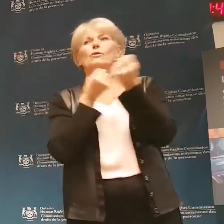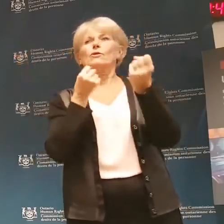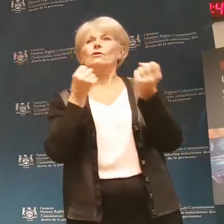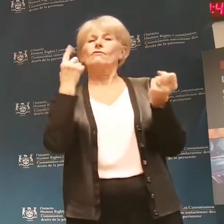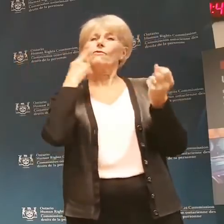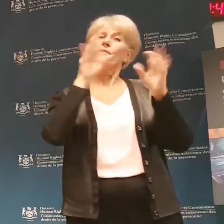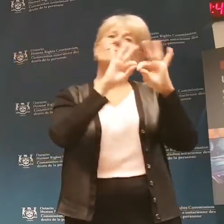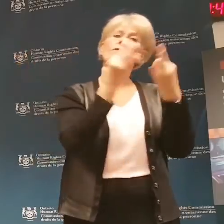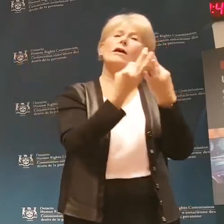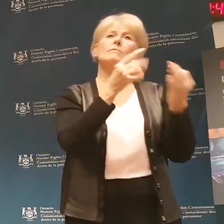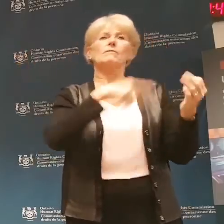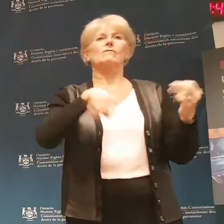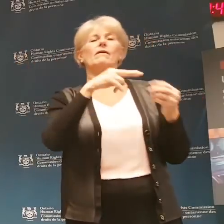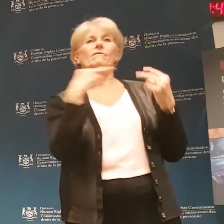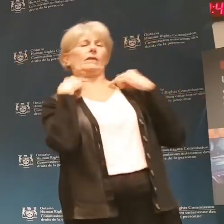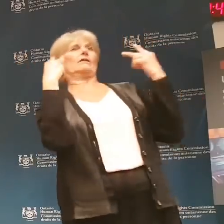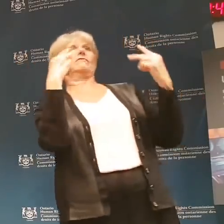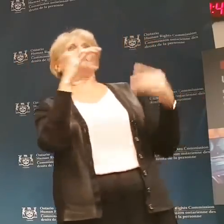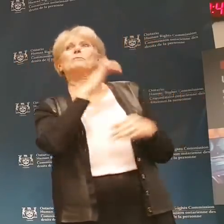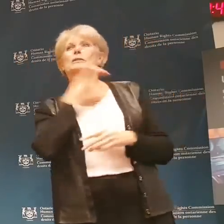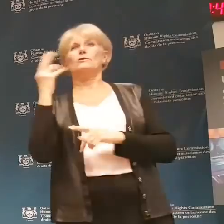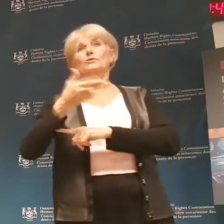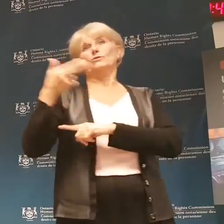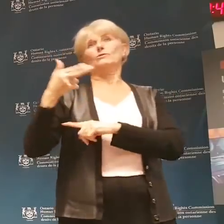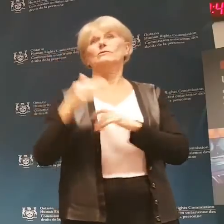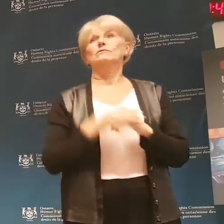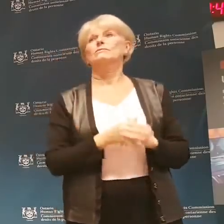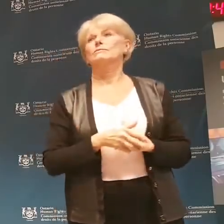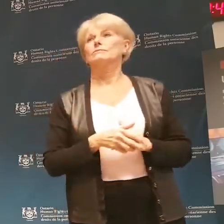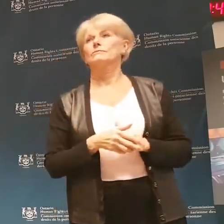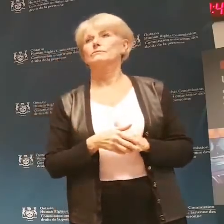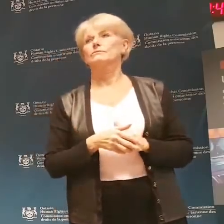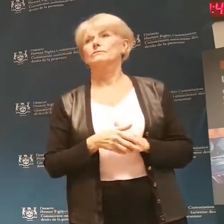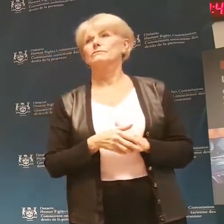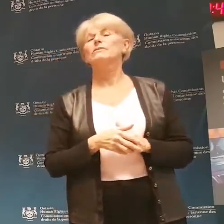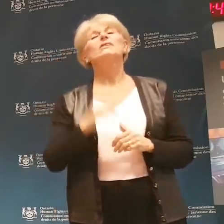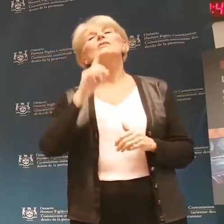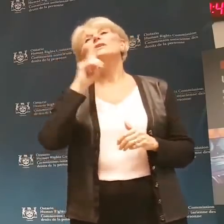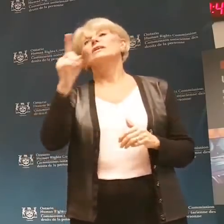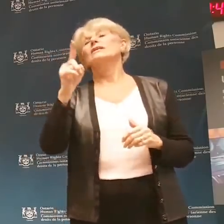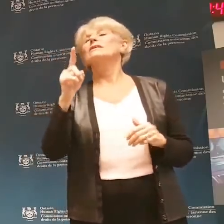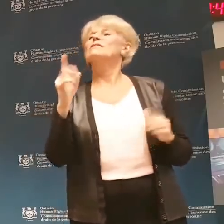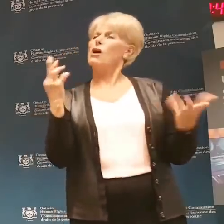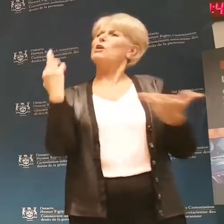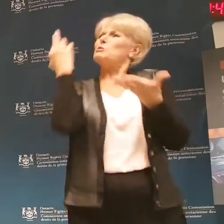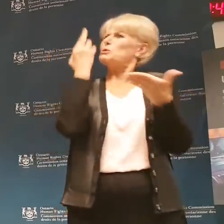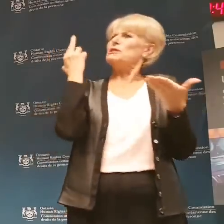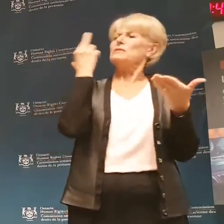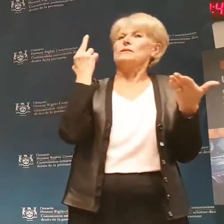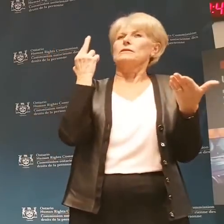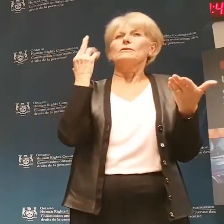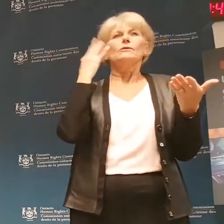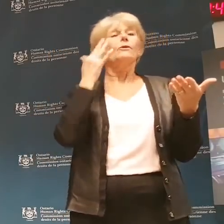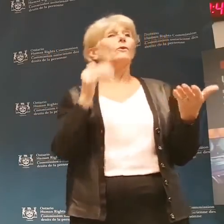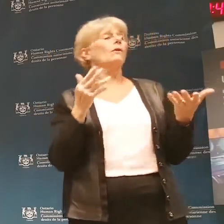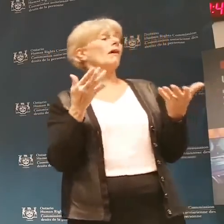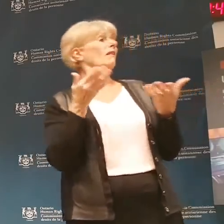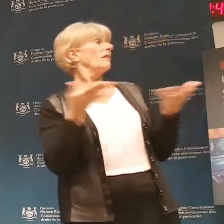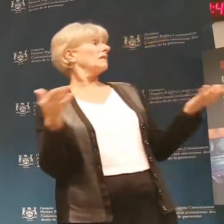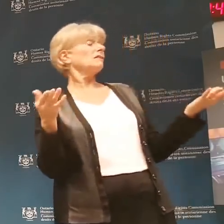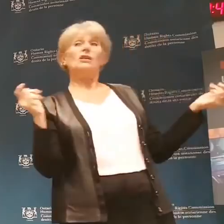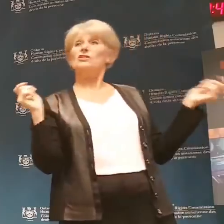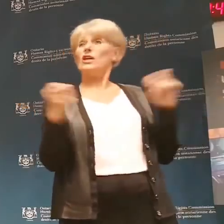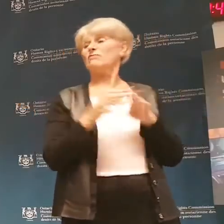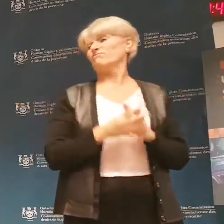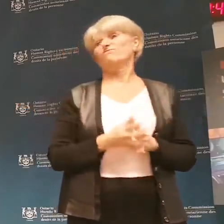to families of victims of police shootings. It is very reasonable to say that things haven't